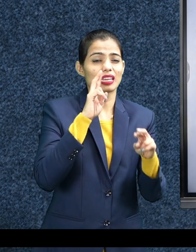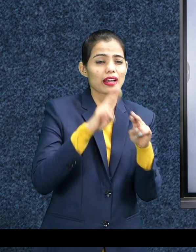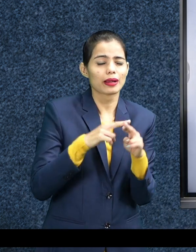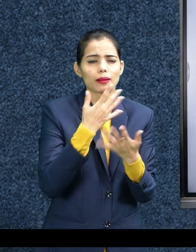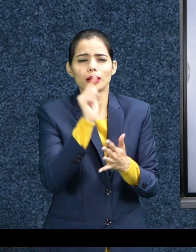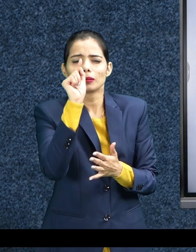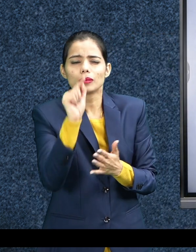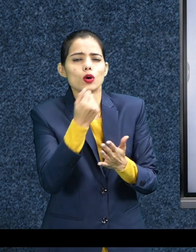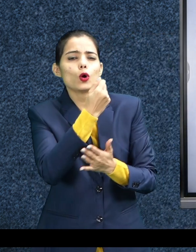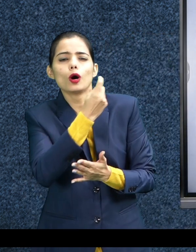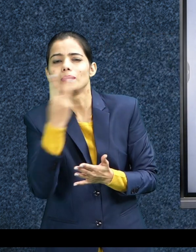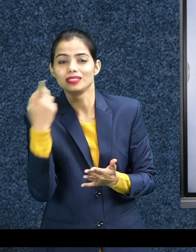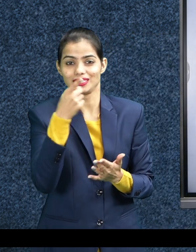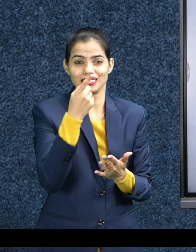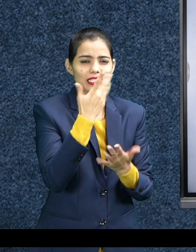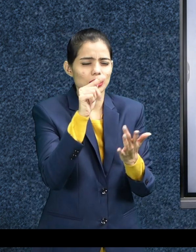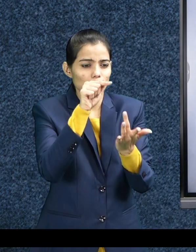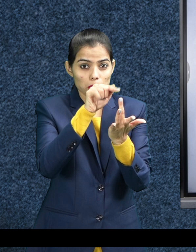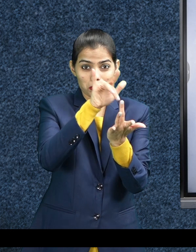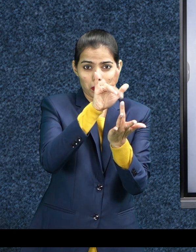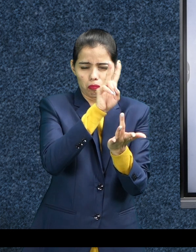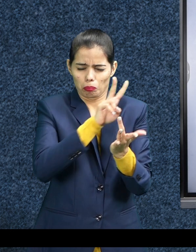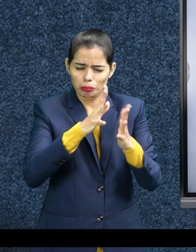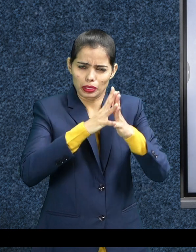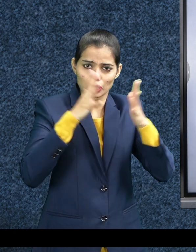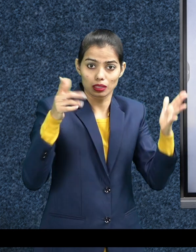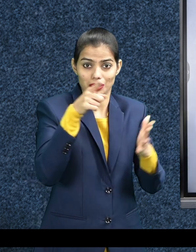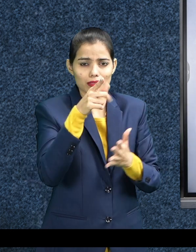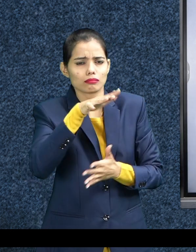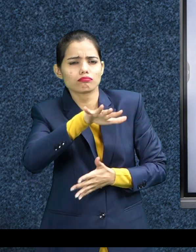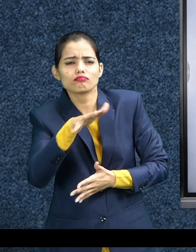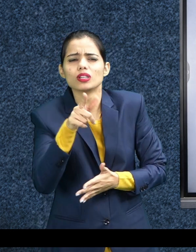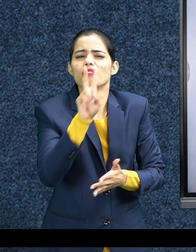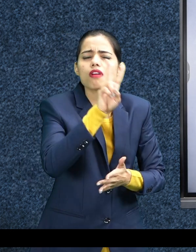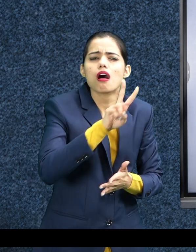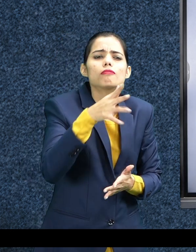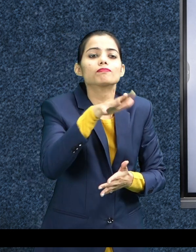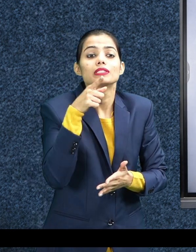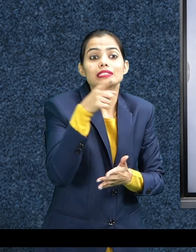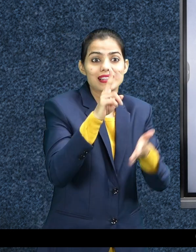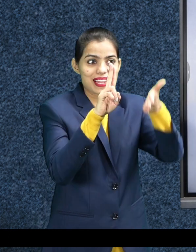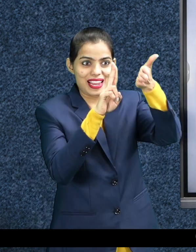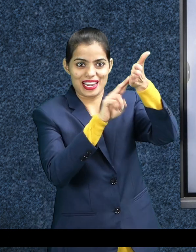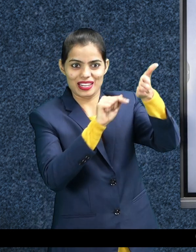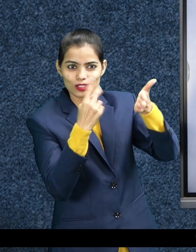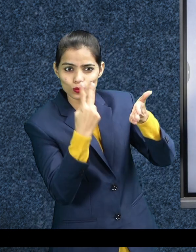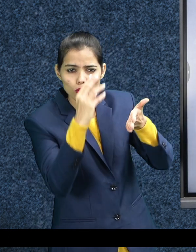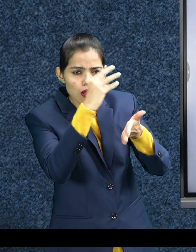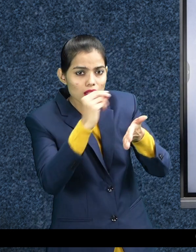If n is an even number, the median is equal to mean of the values of the n by tooth and